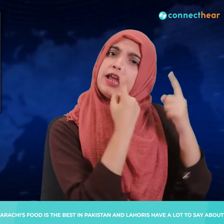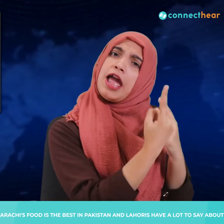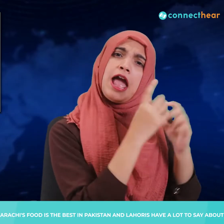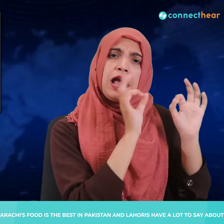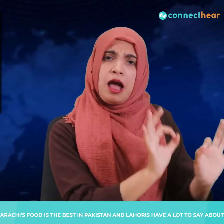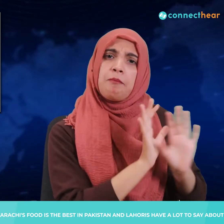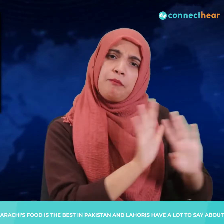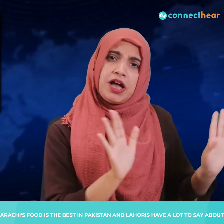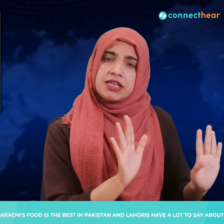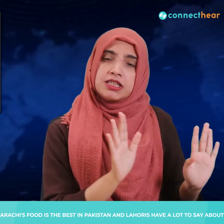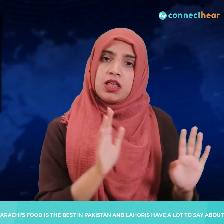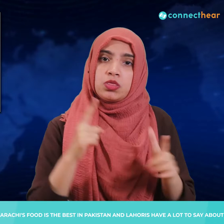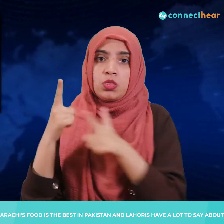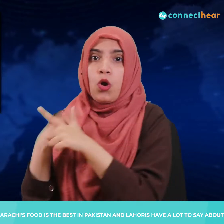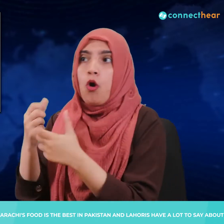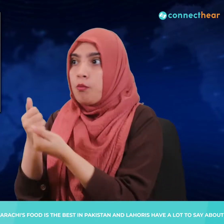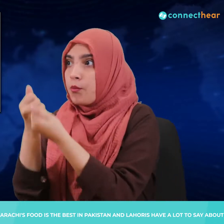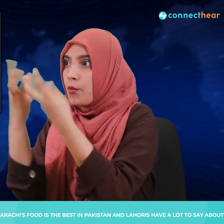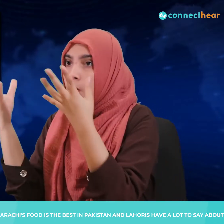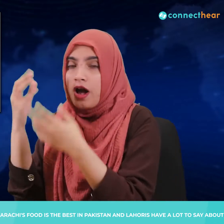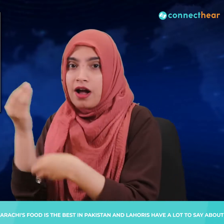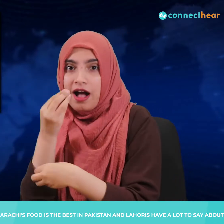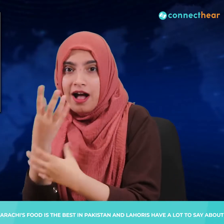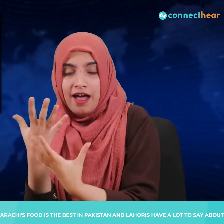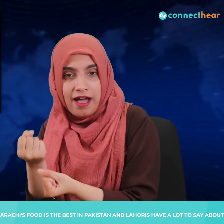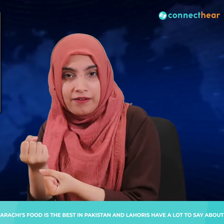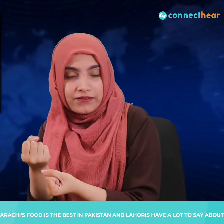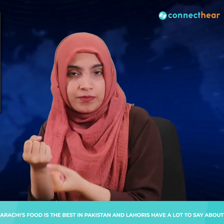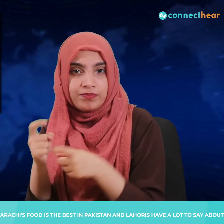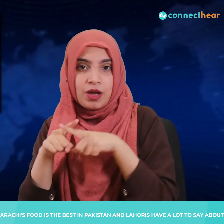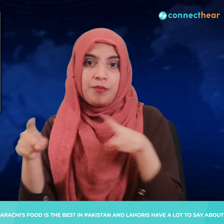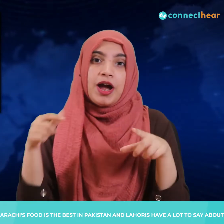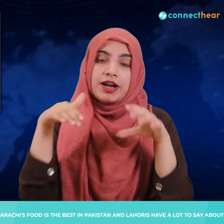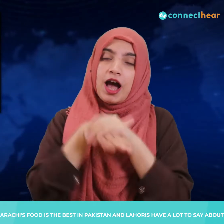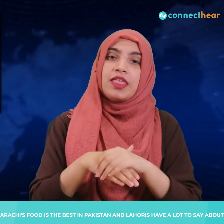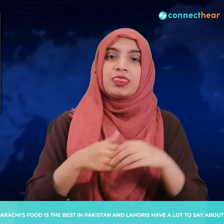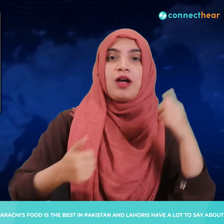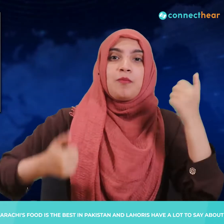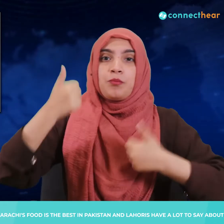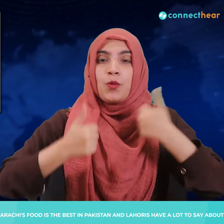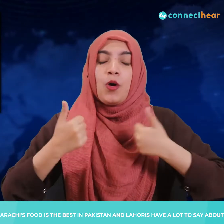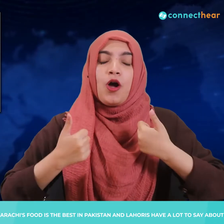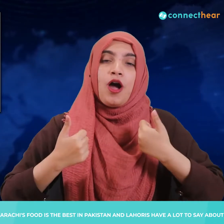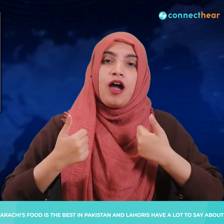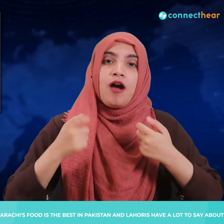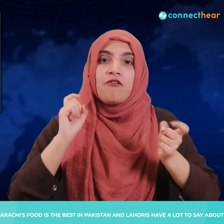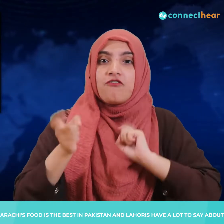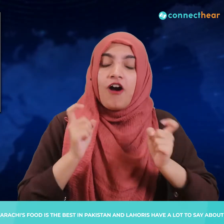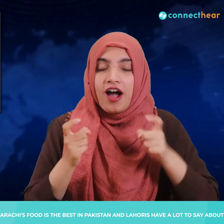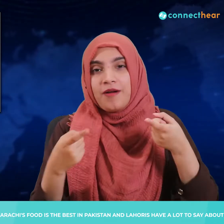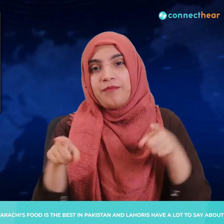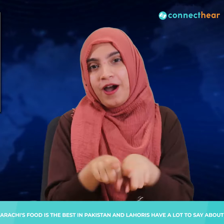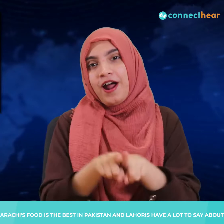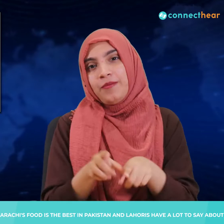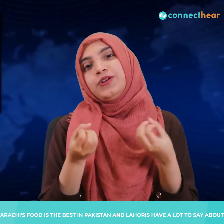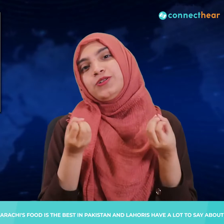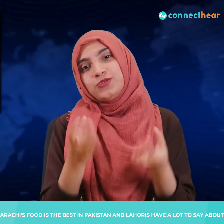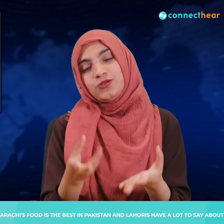open the floodgates, and the debate spread to other food items as well. Enter Nihari. Karachi might do